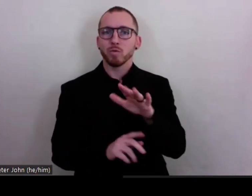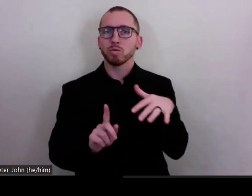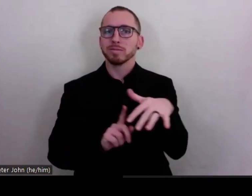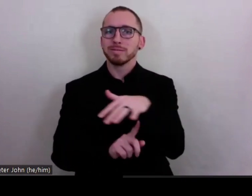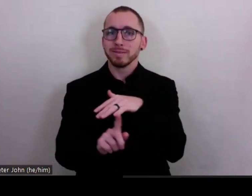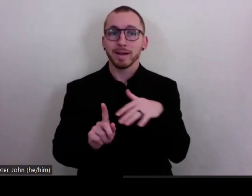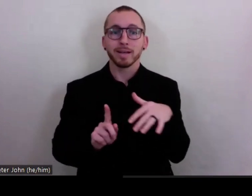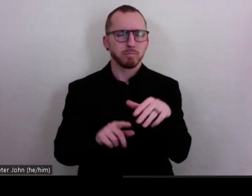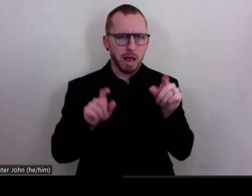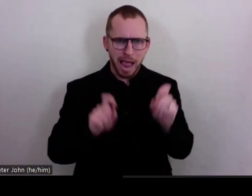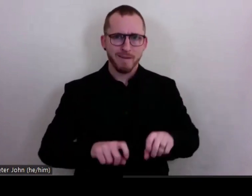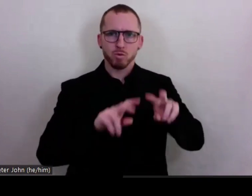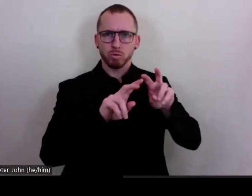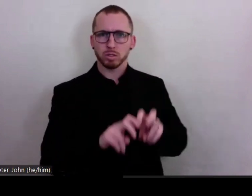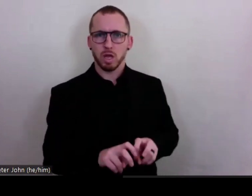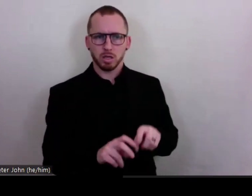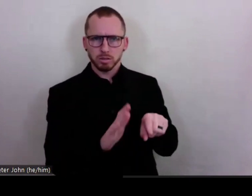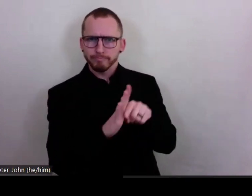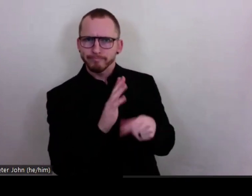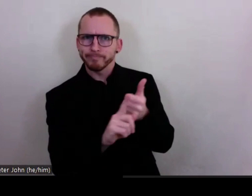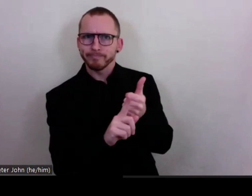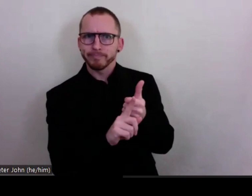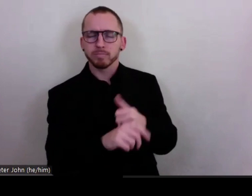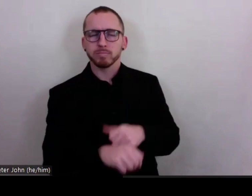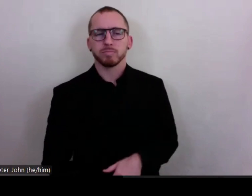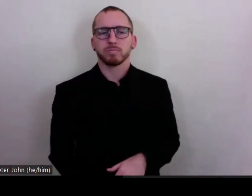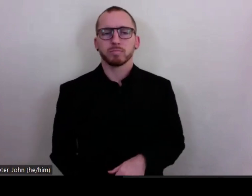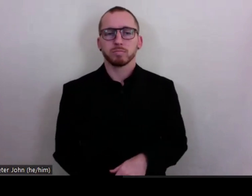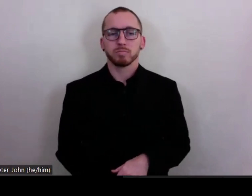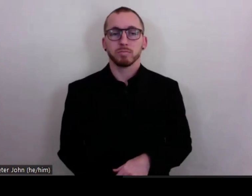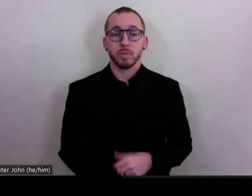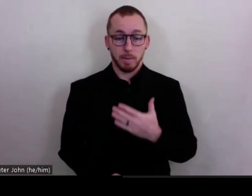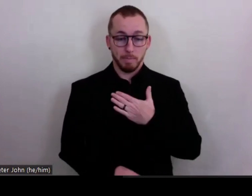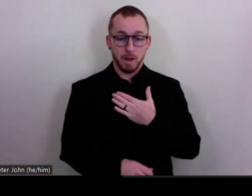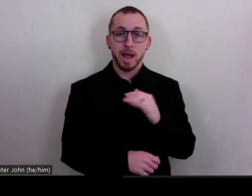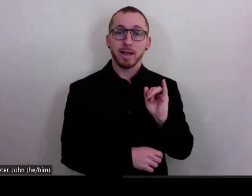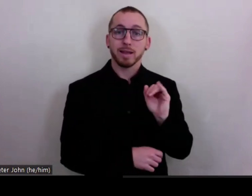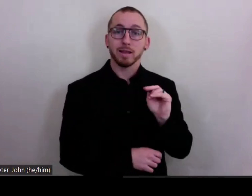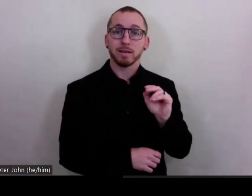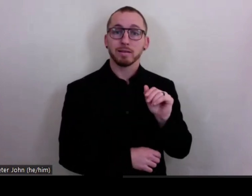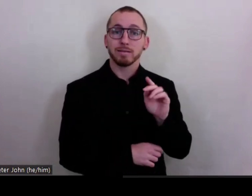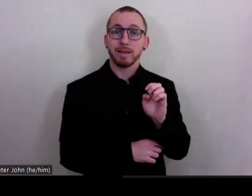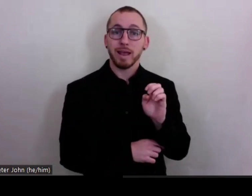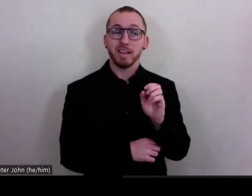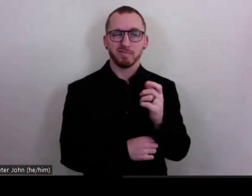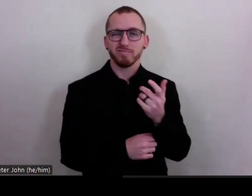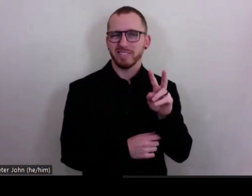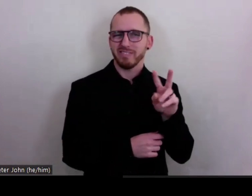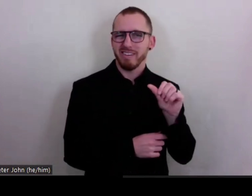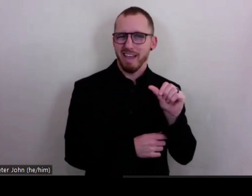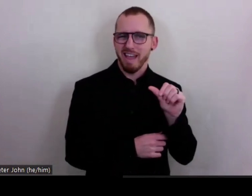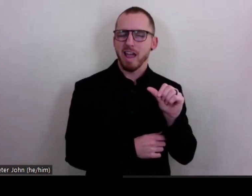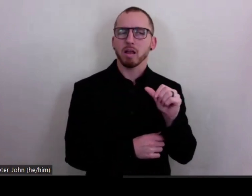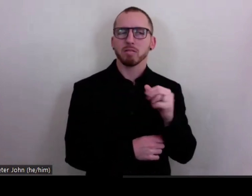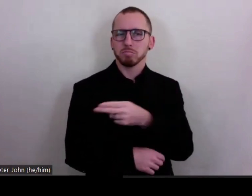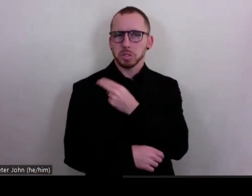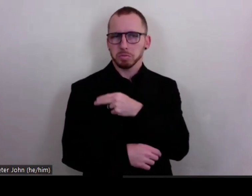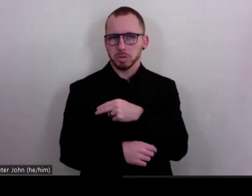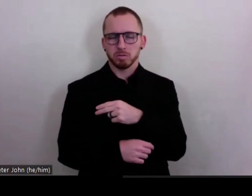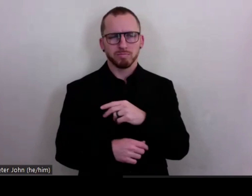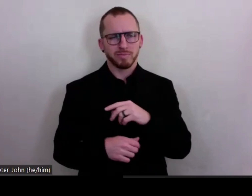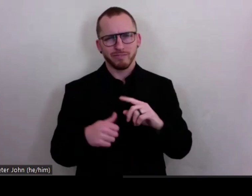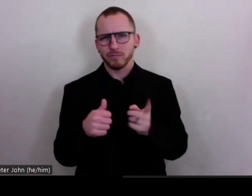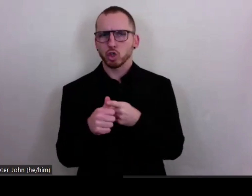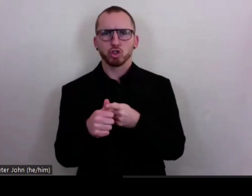okay? Actually, every intake I take at the VA, one of the first scales I do in my very